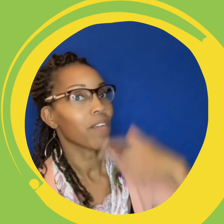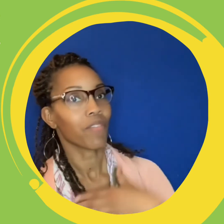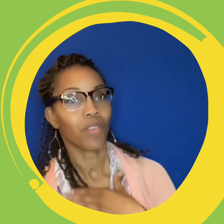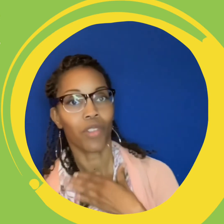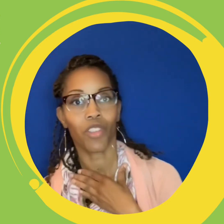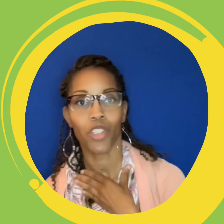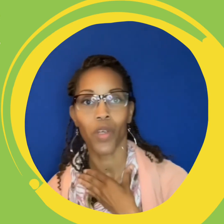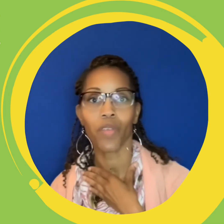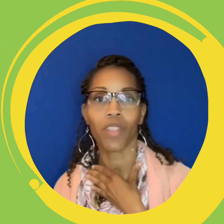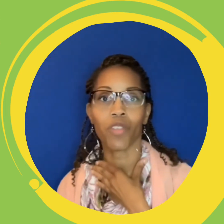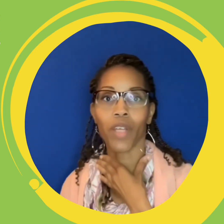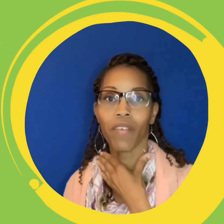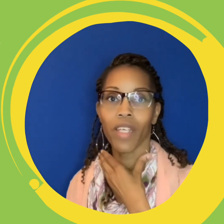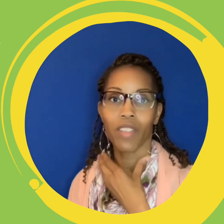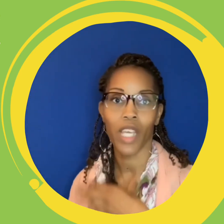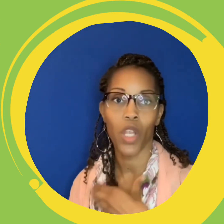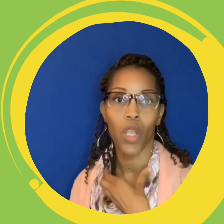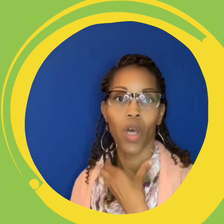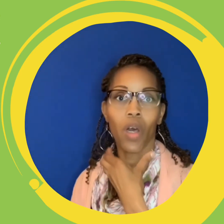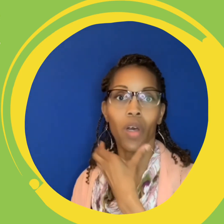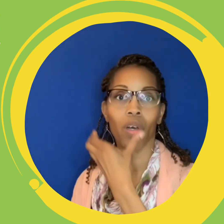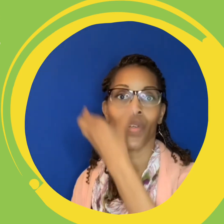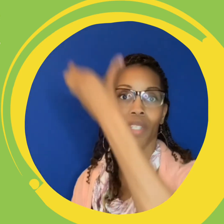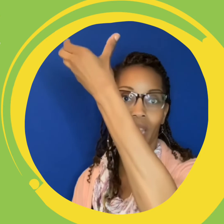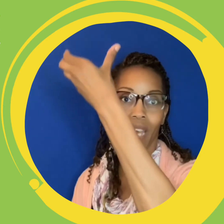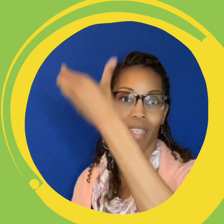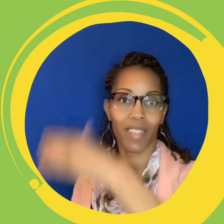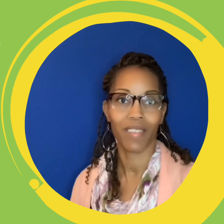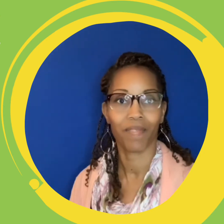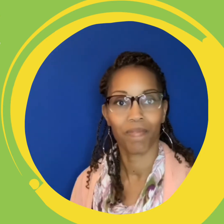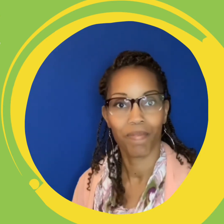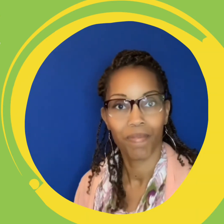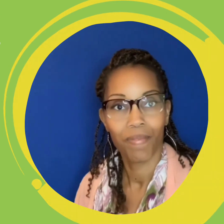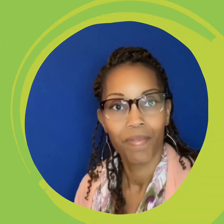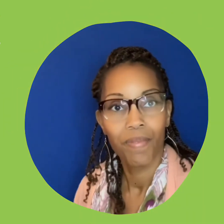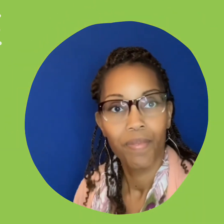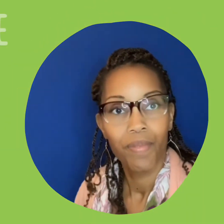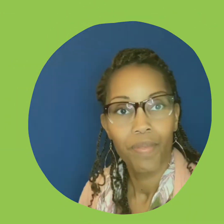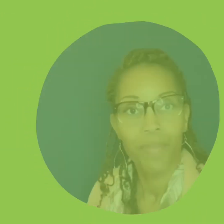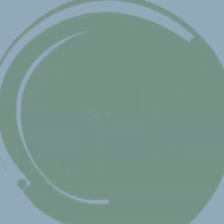Giraffe. I'm going to show that the giraffe has a long neck.